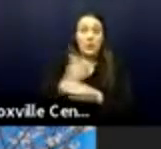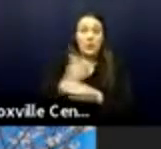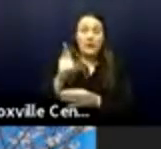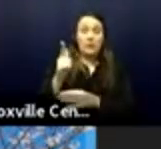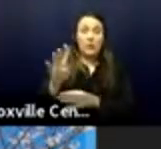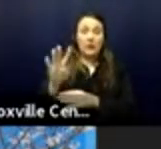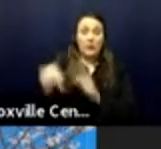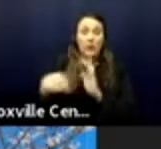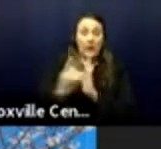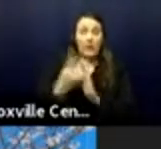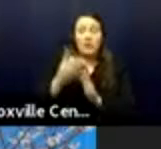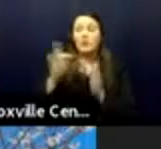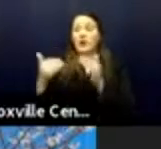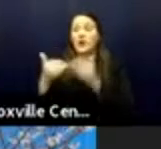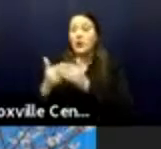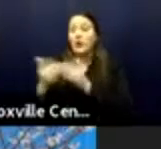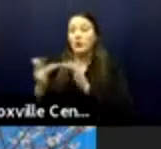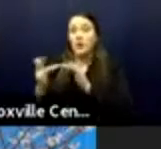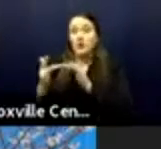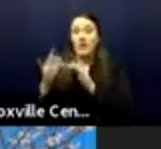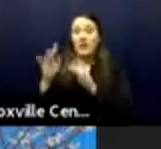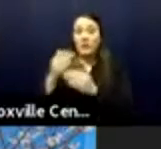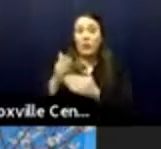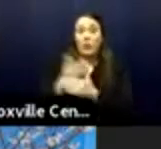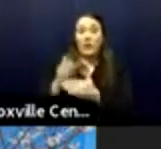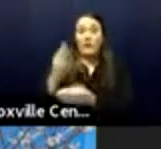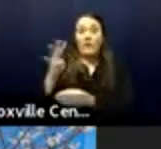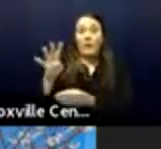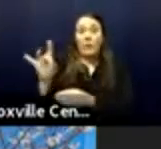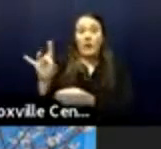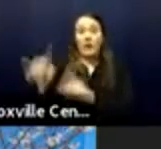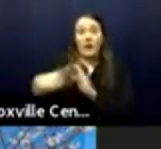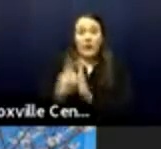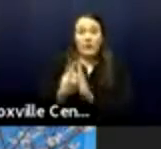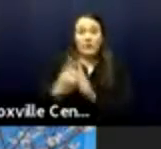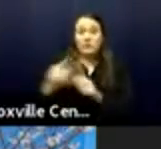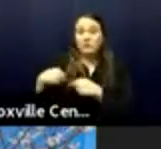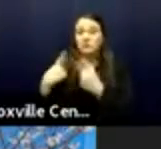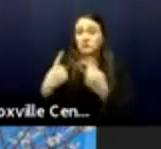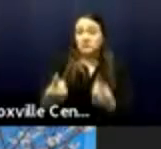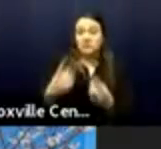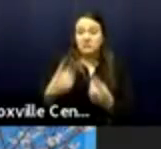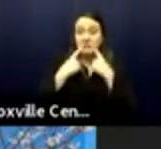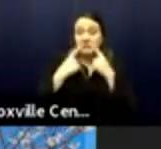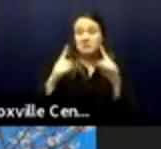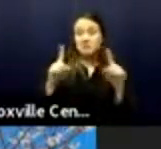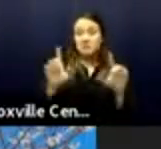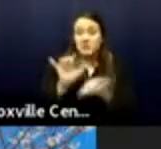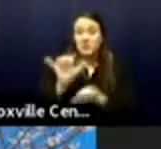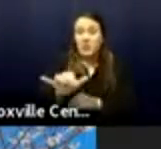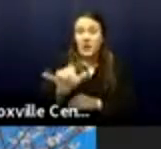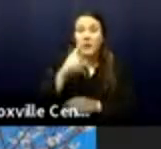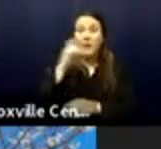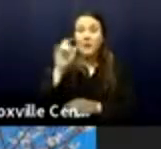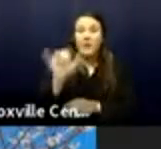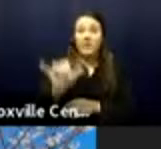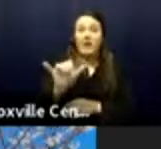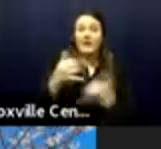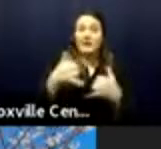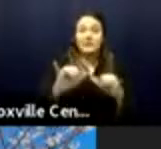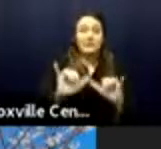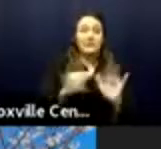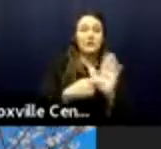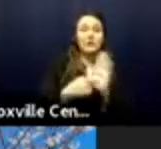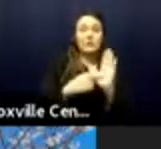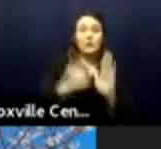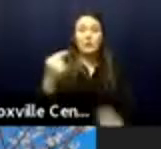date, throughout this pandemic, we've accomplished that for all of our cases and contacts. Because of that, this benchmark continues to be represented